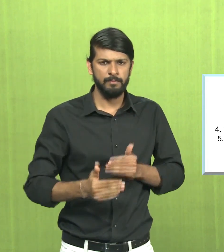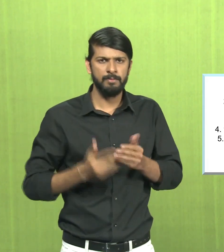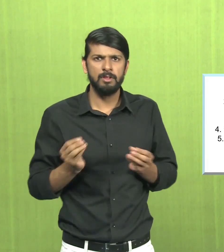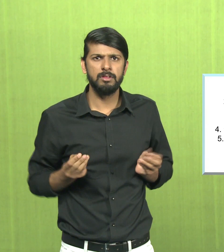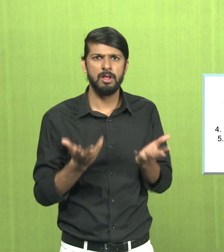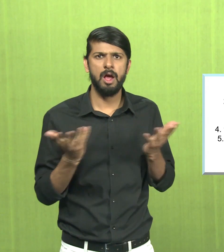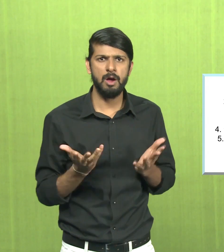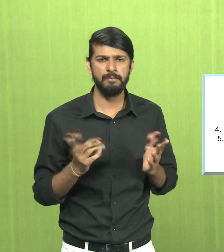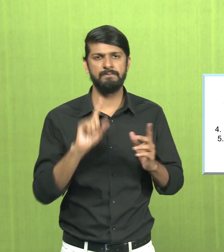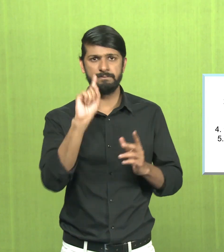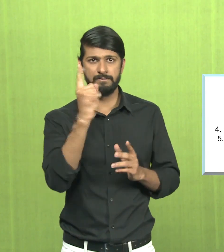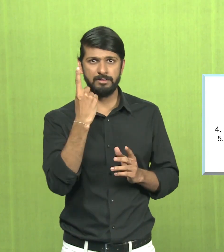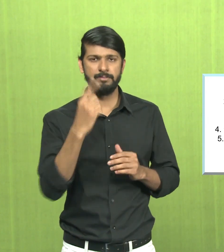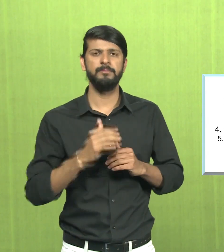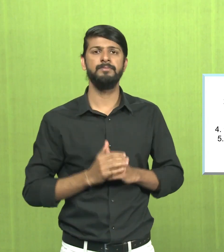The process of the lesson.